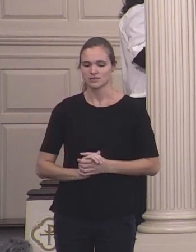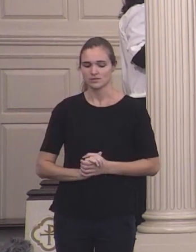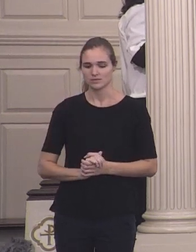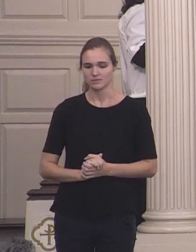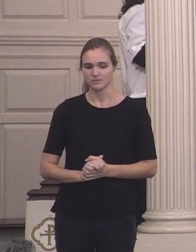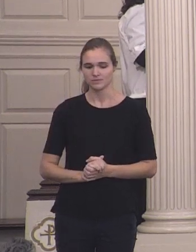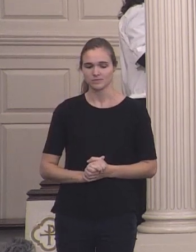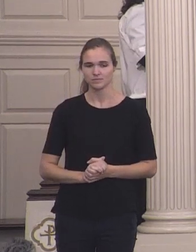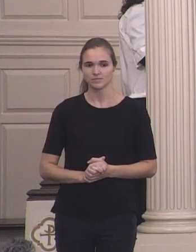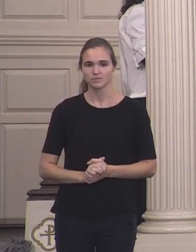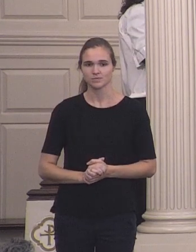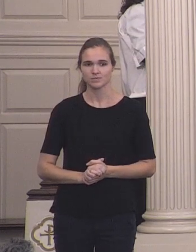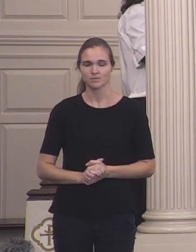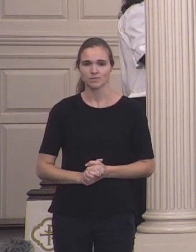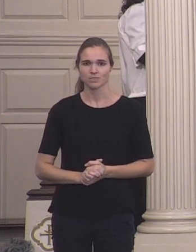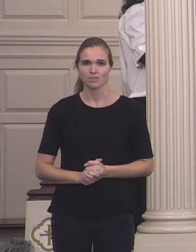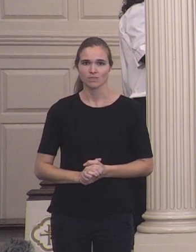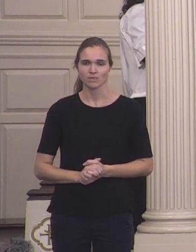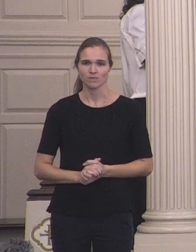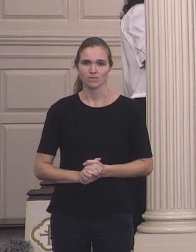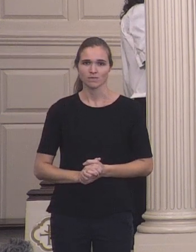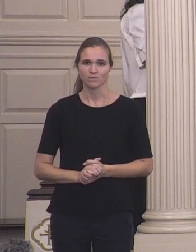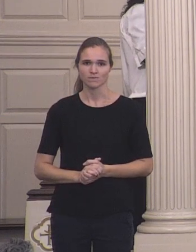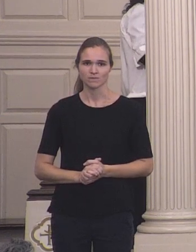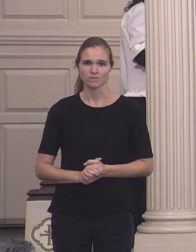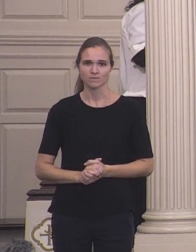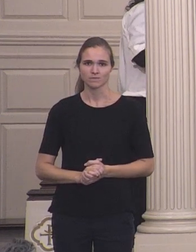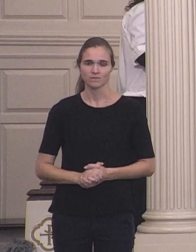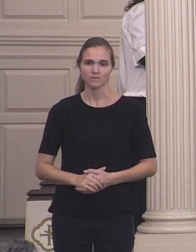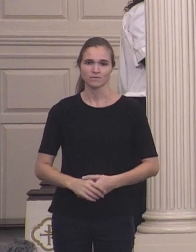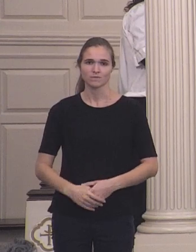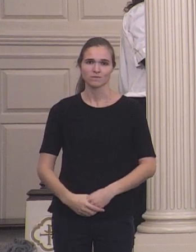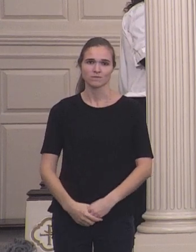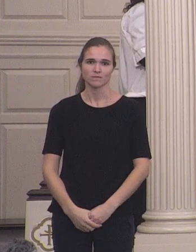enemies rejoice over me.